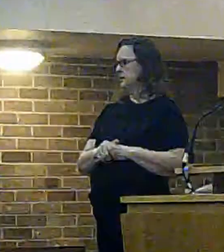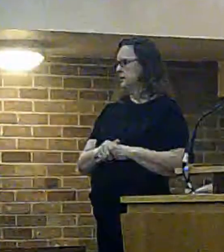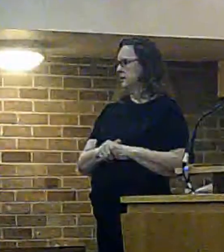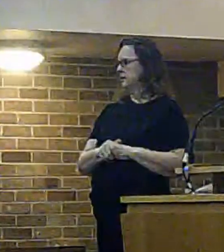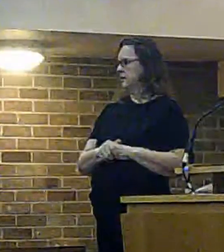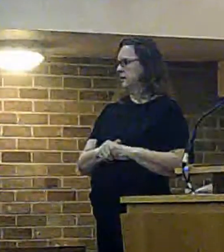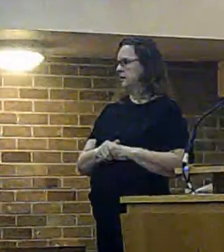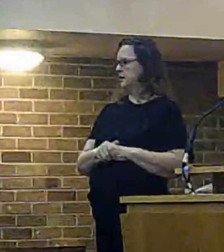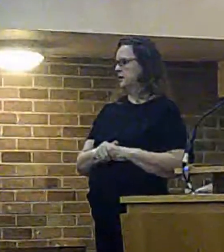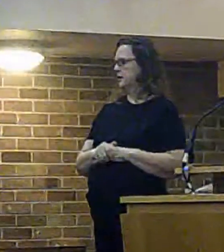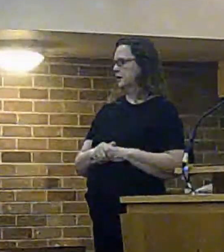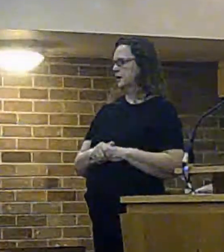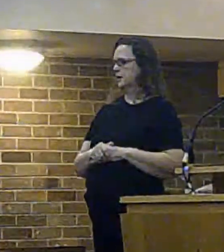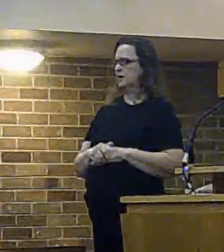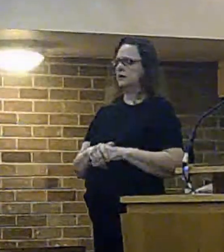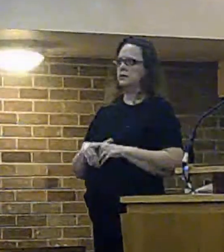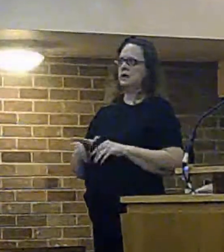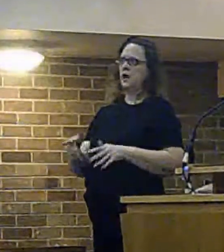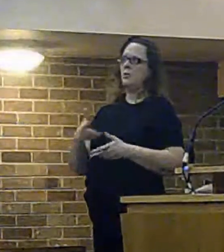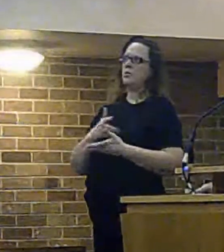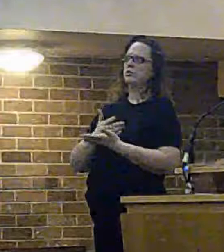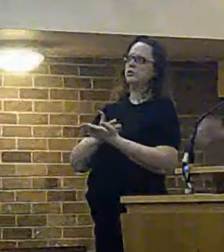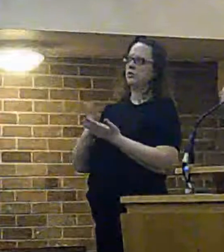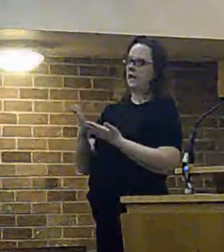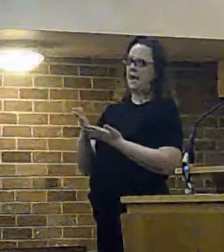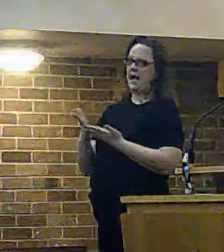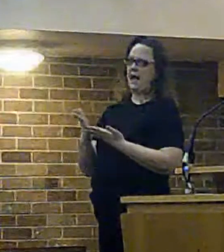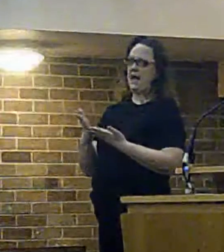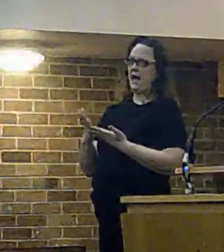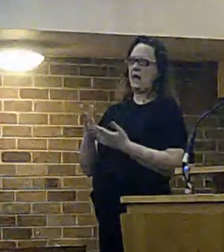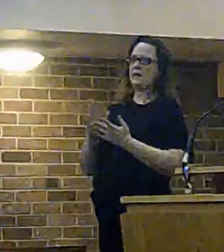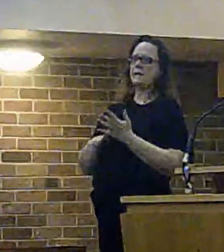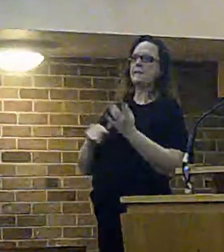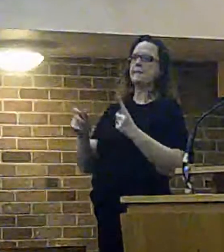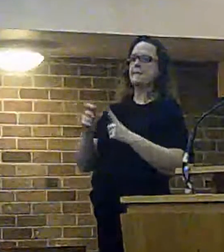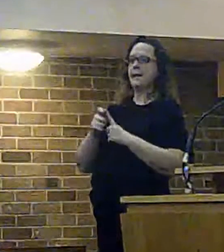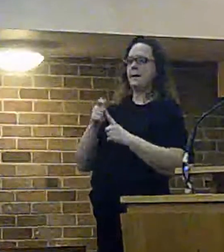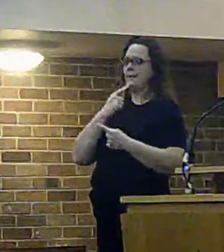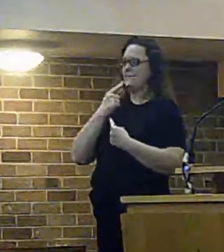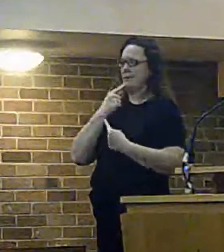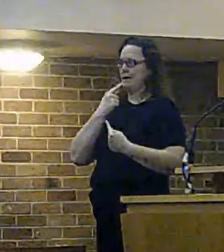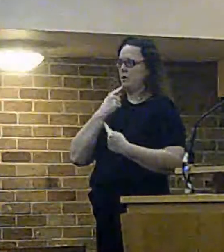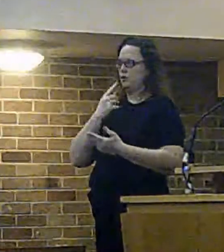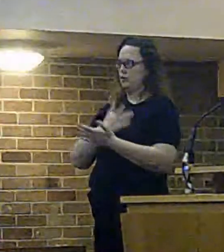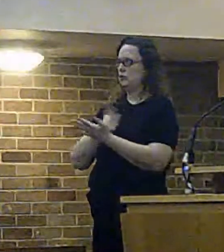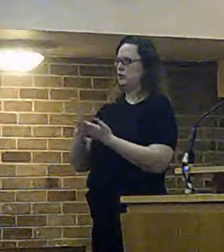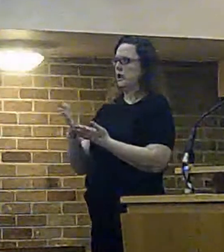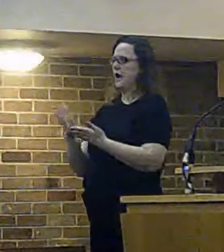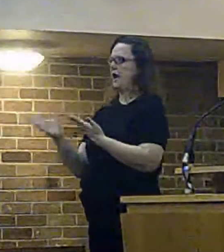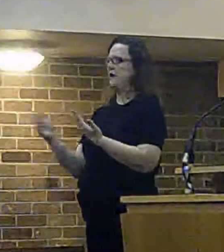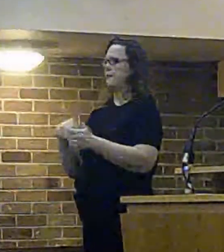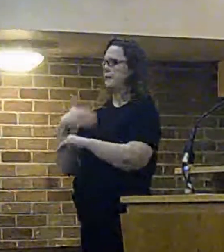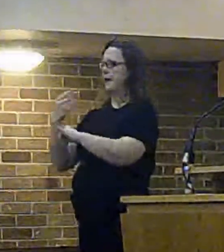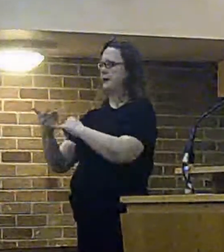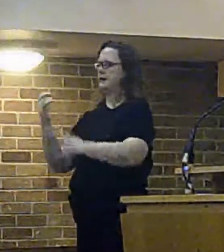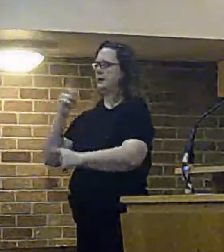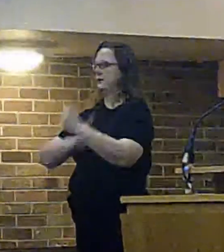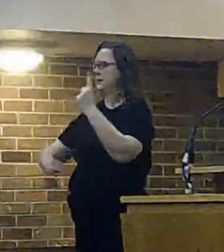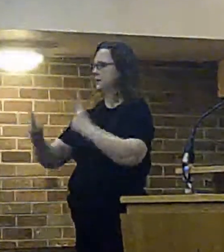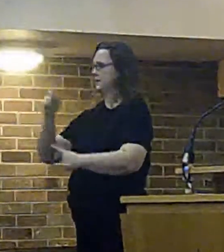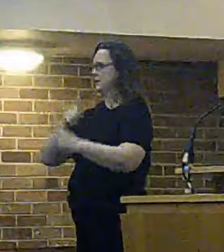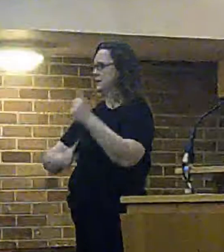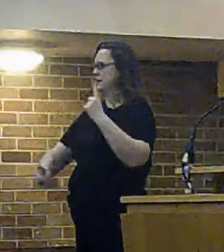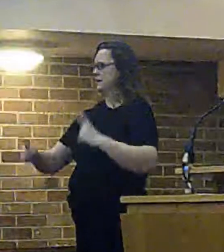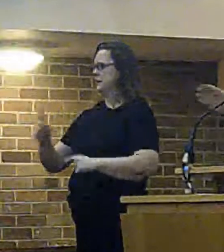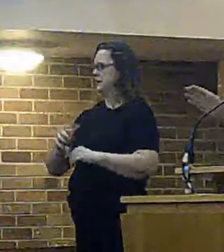as I've said, and I will share all of the map information with you at the close of the meeting.